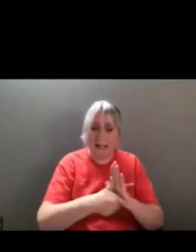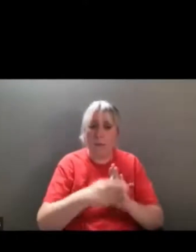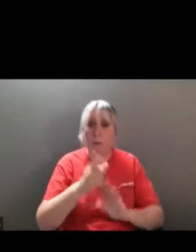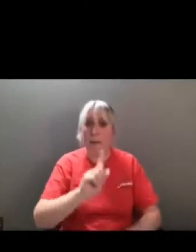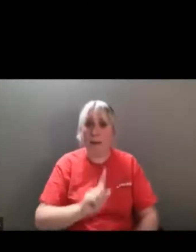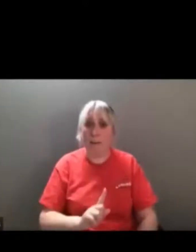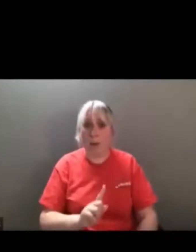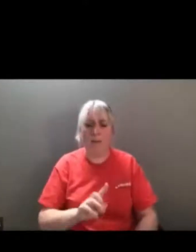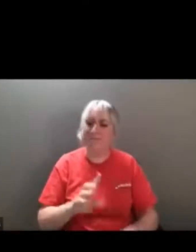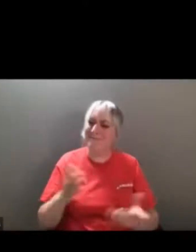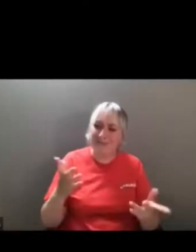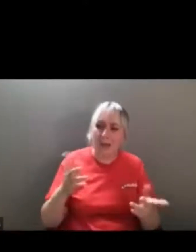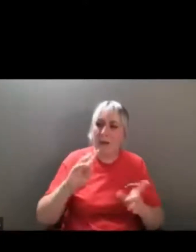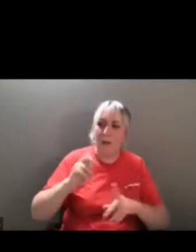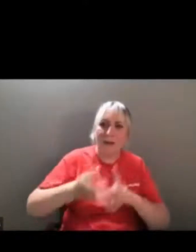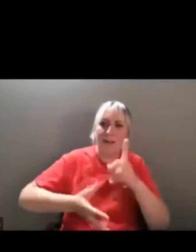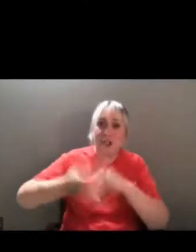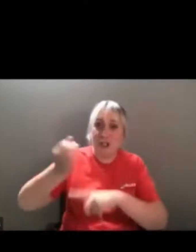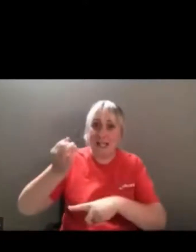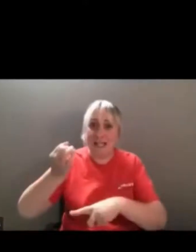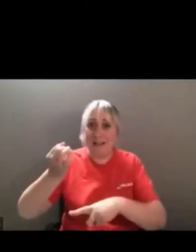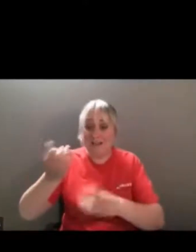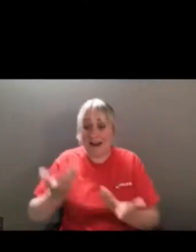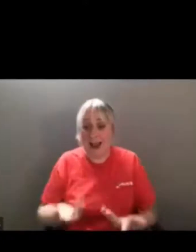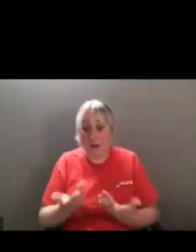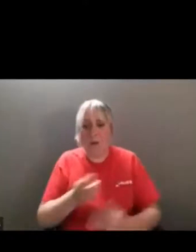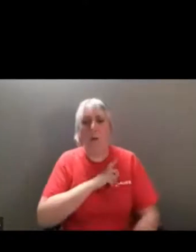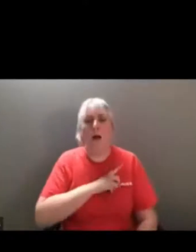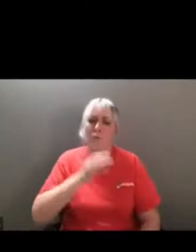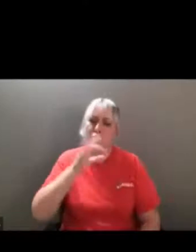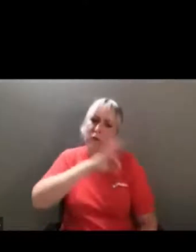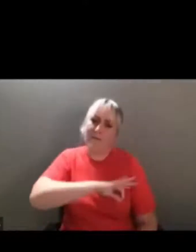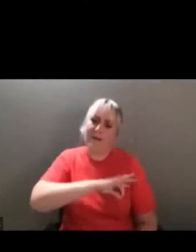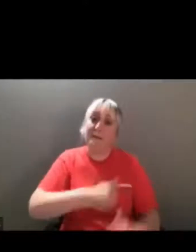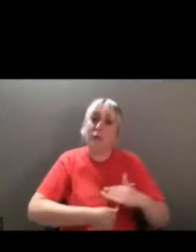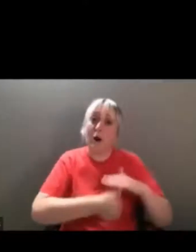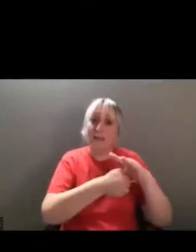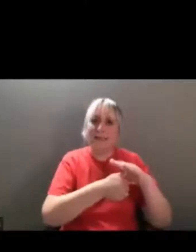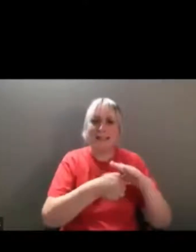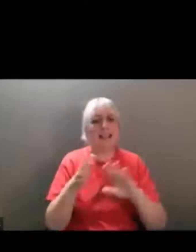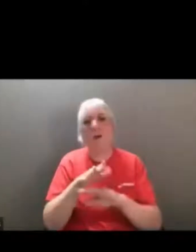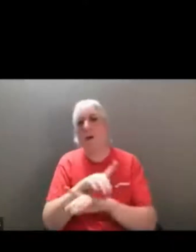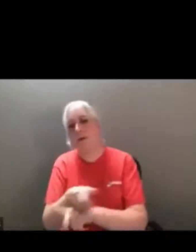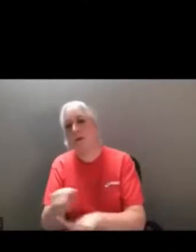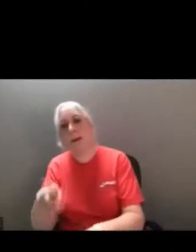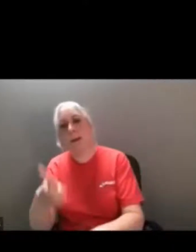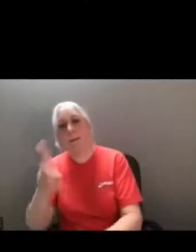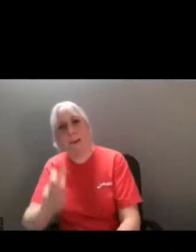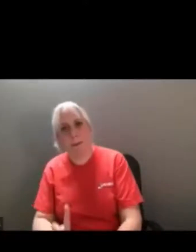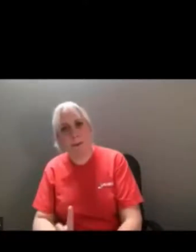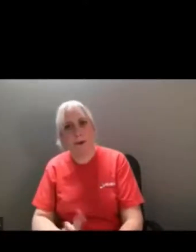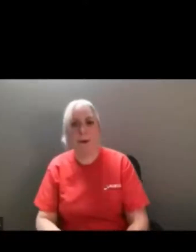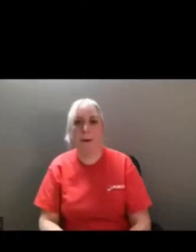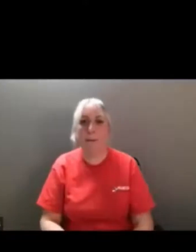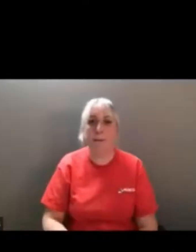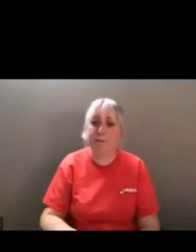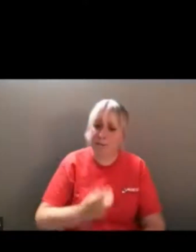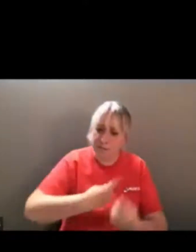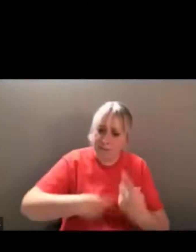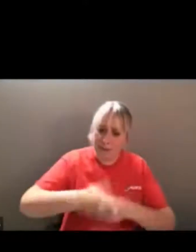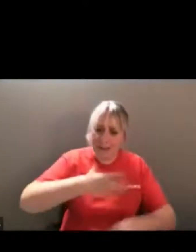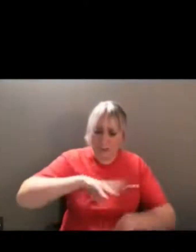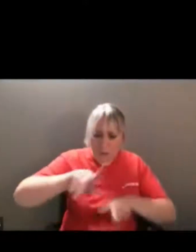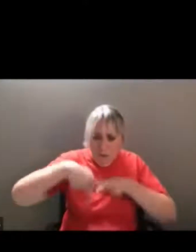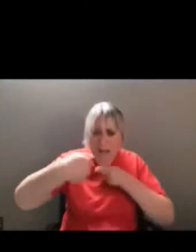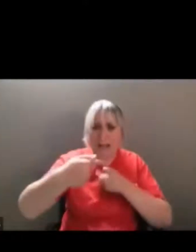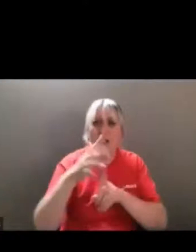under a system that puts profit before people. This is not to deny the importance in the here and now of challenging discrimination